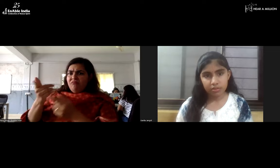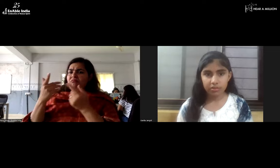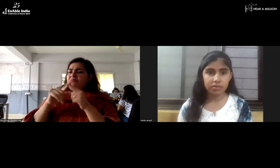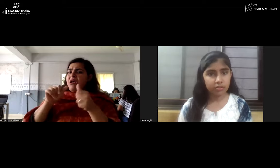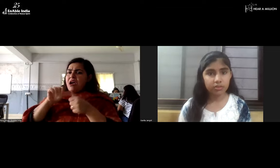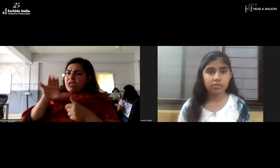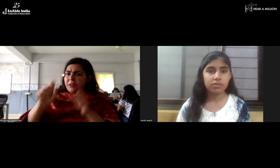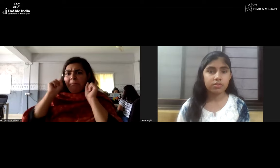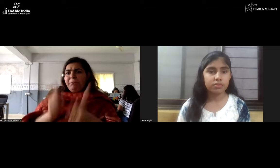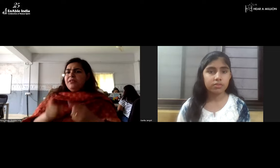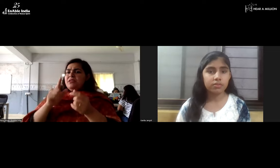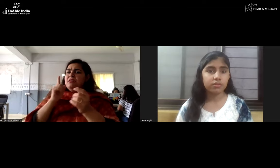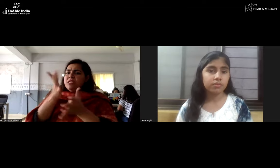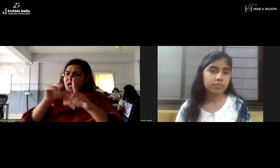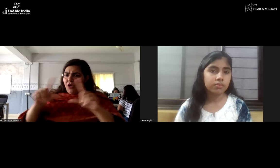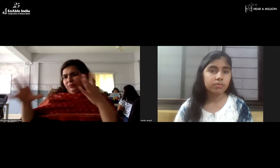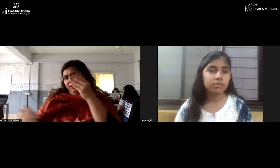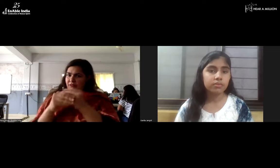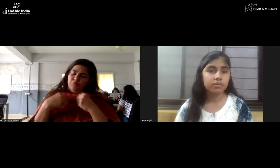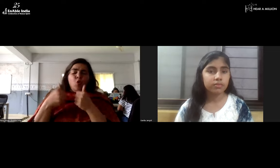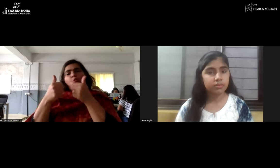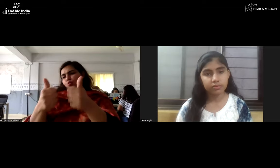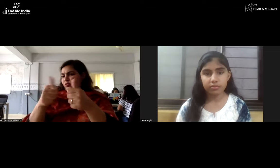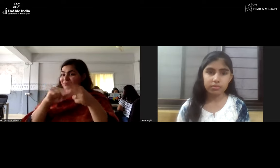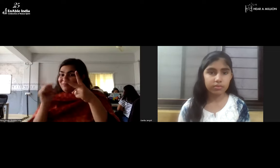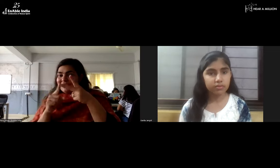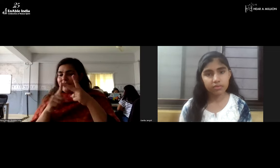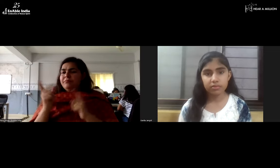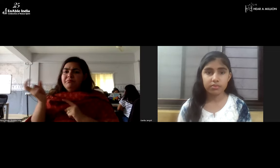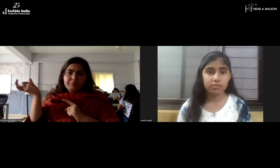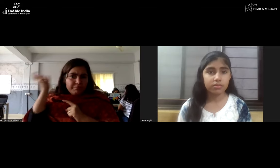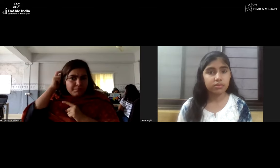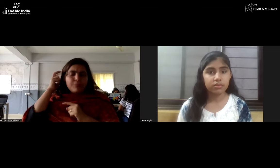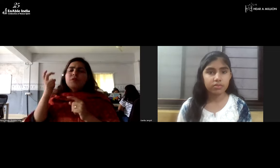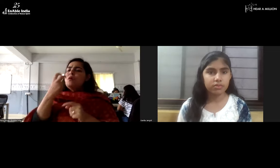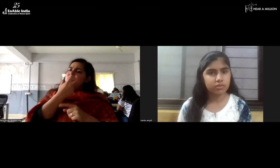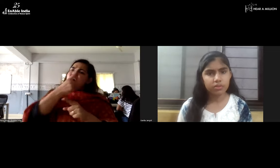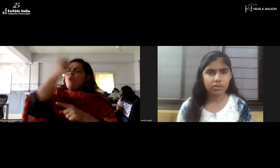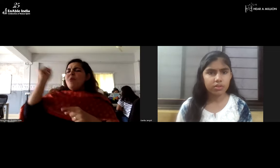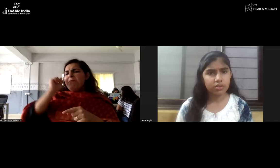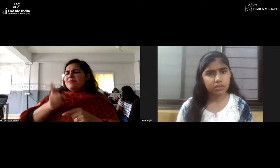I'm studying at the Happy and School for the Deaf in Odisha. Great.